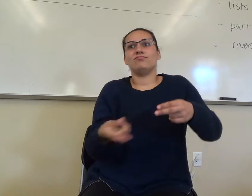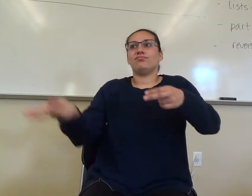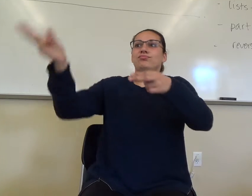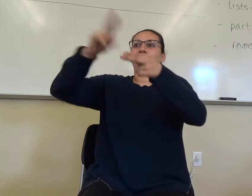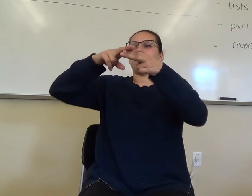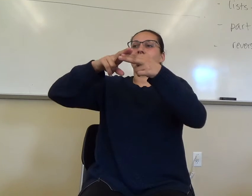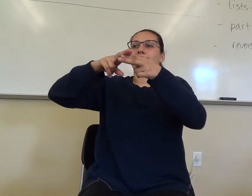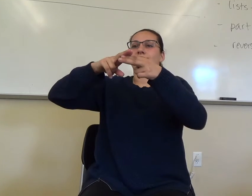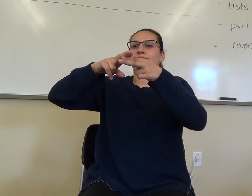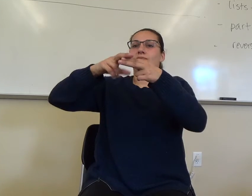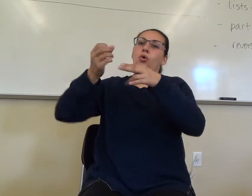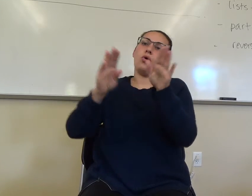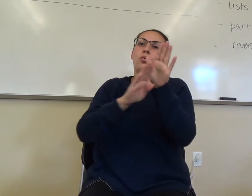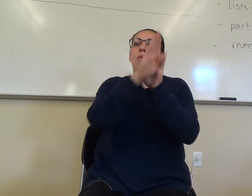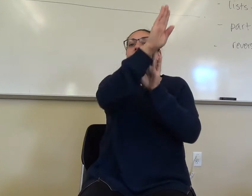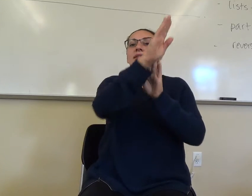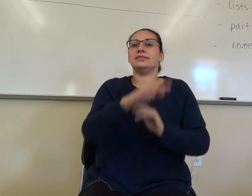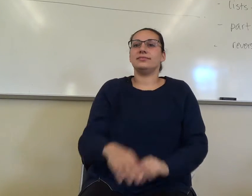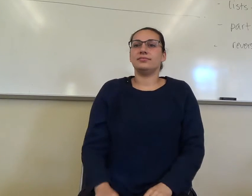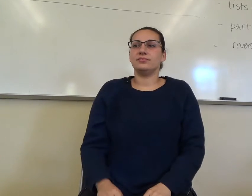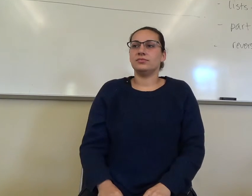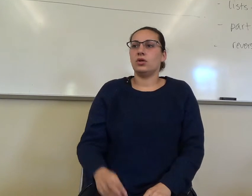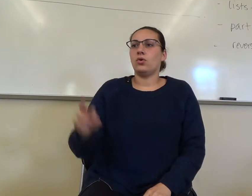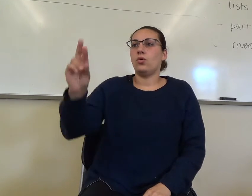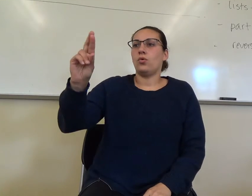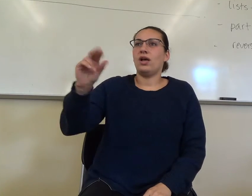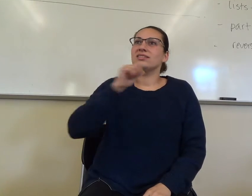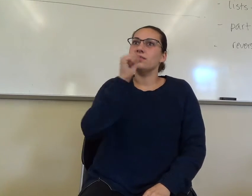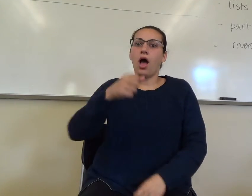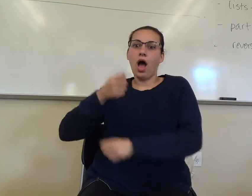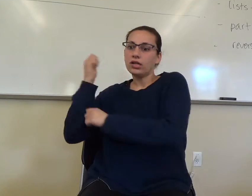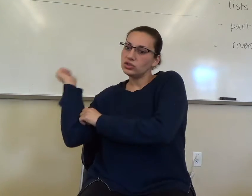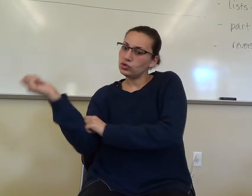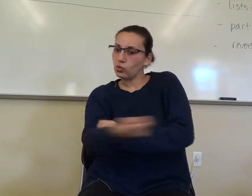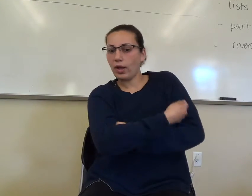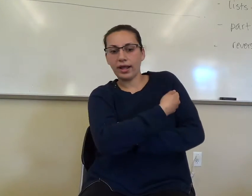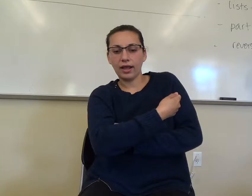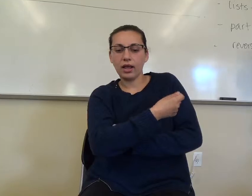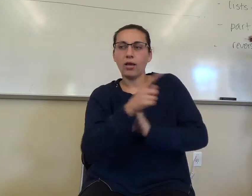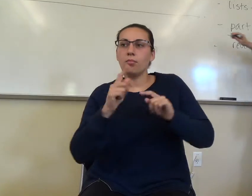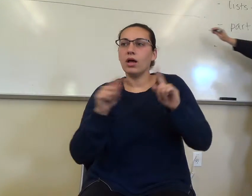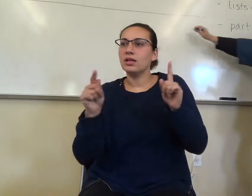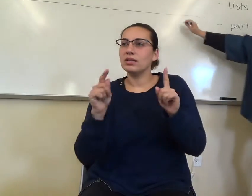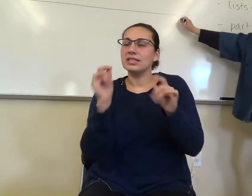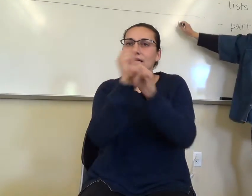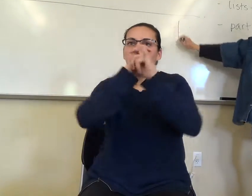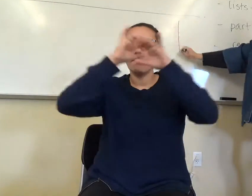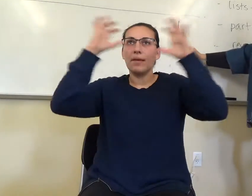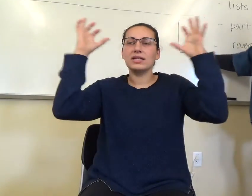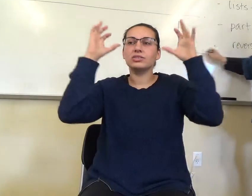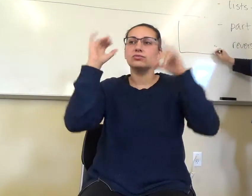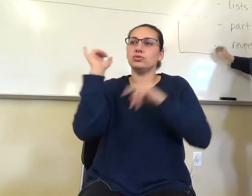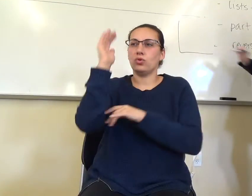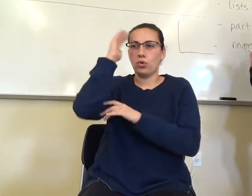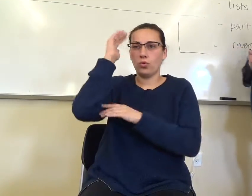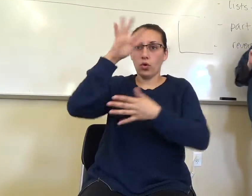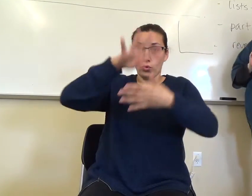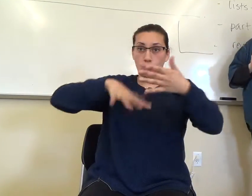Okay, it comes from not so much swinging, but it kind of comes from the picture of a graph. If you